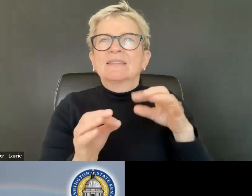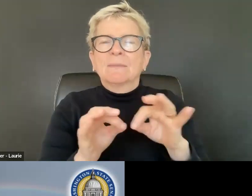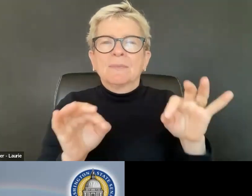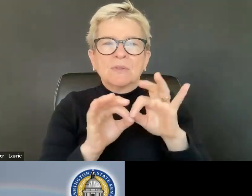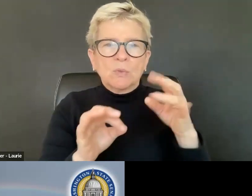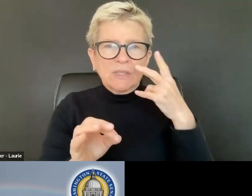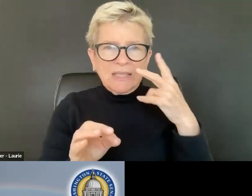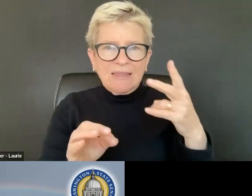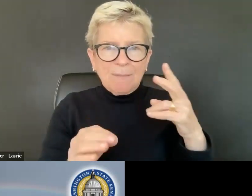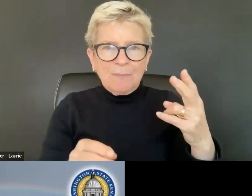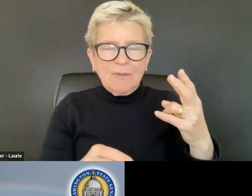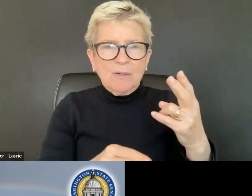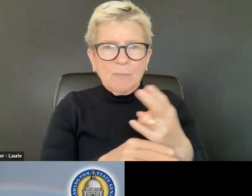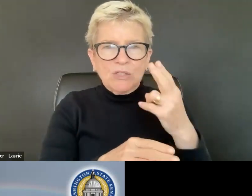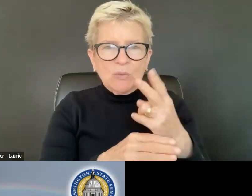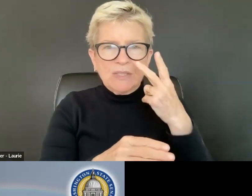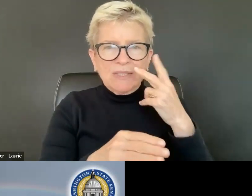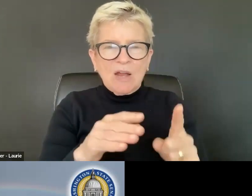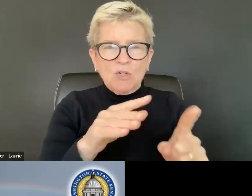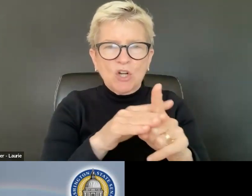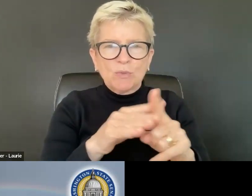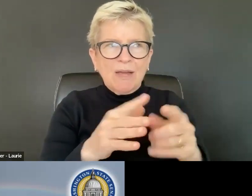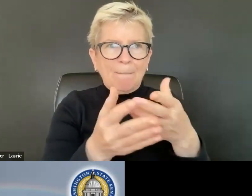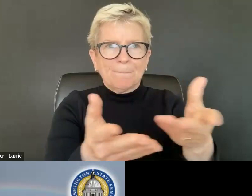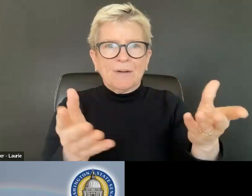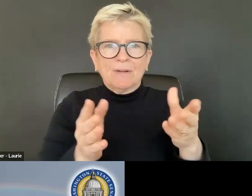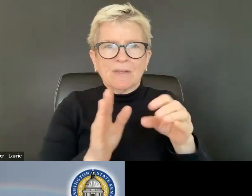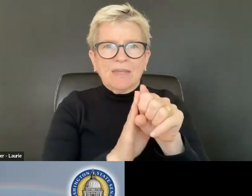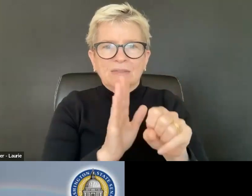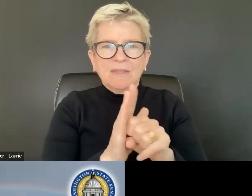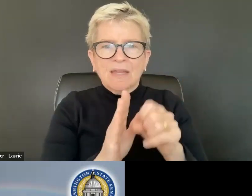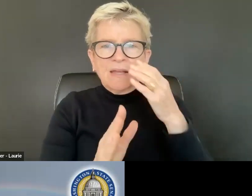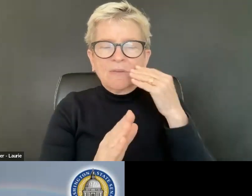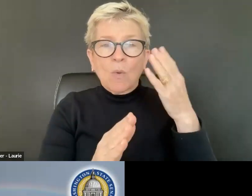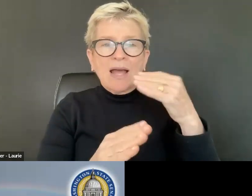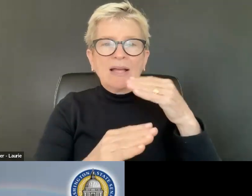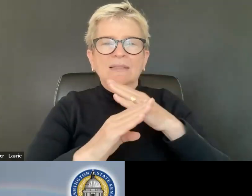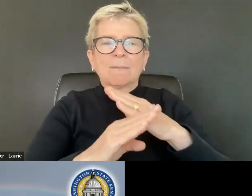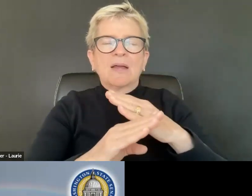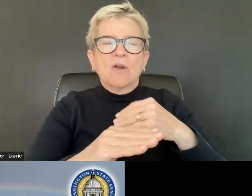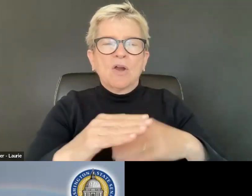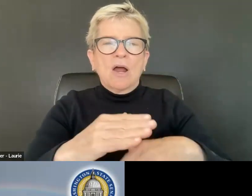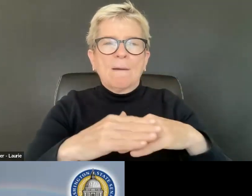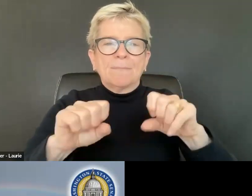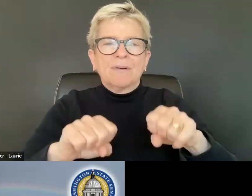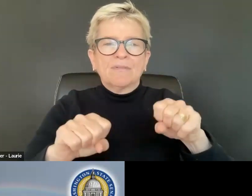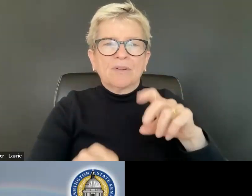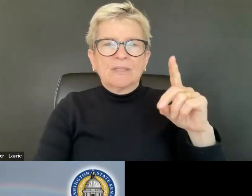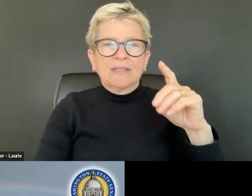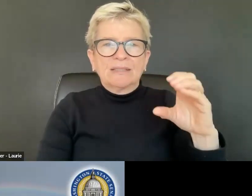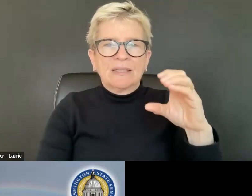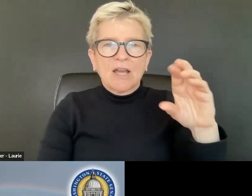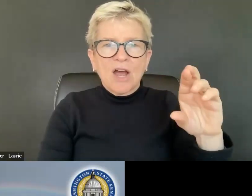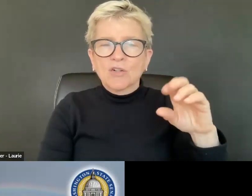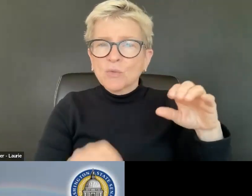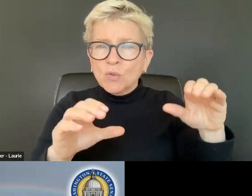to see how it shows up in our state, because a big barrier is our capacity for DCRs to do this